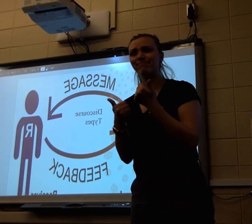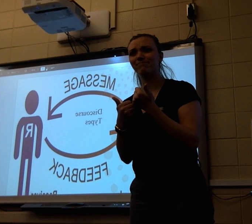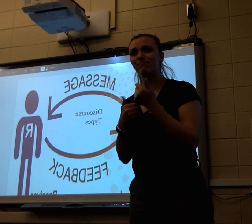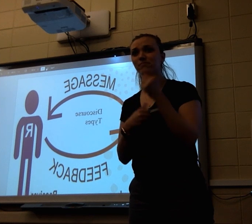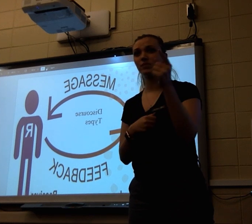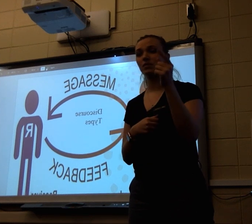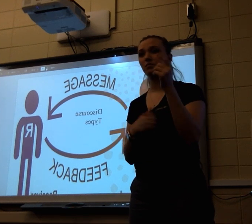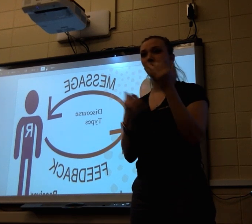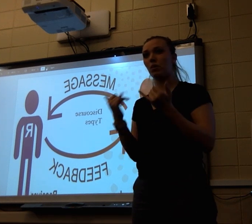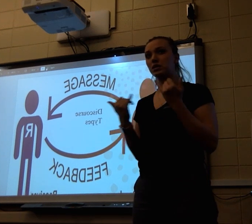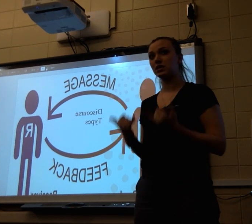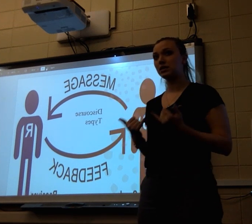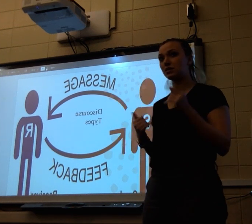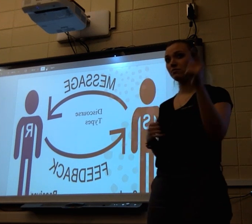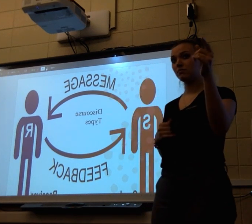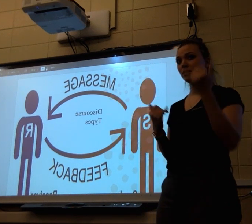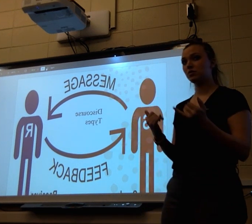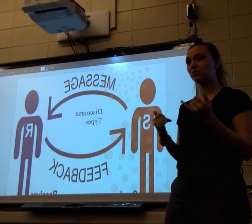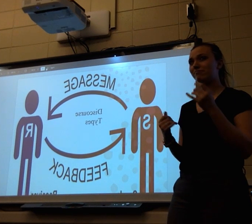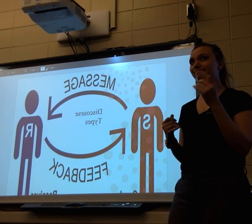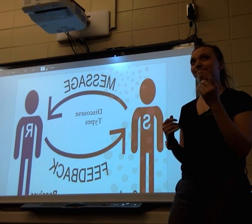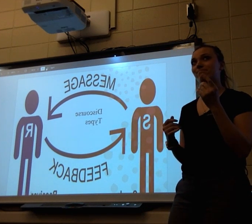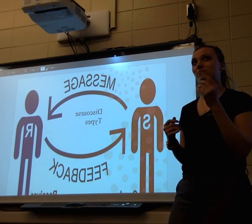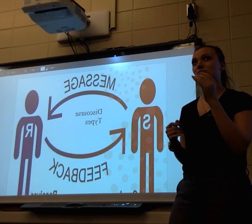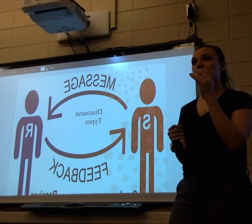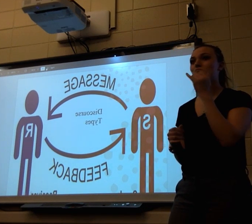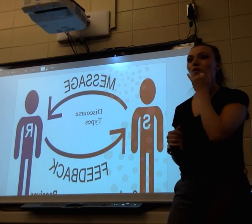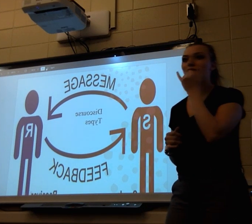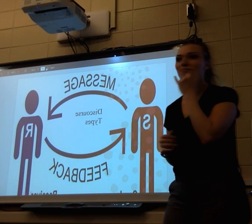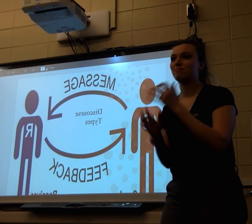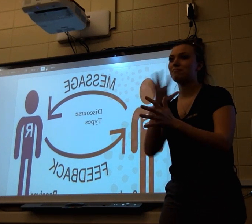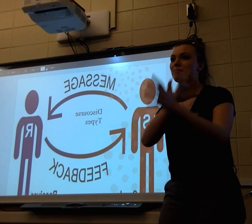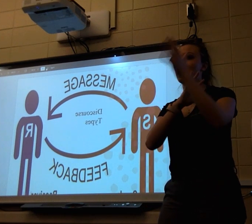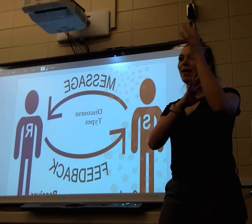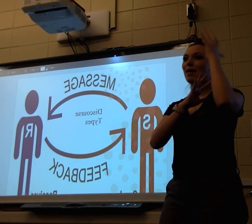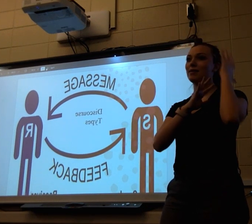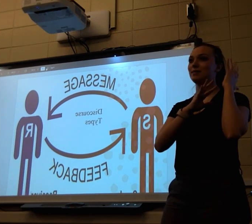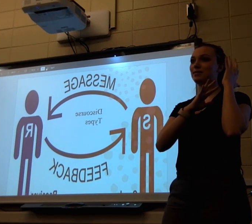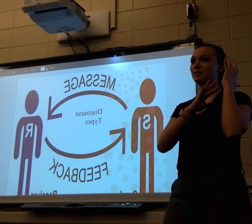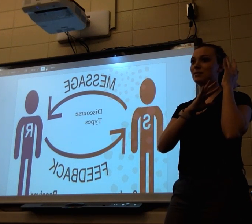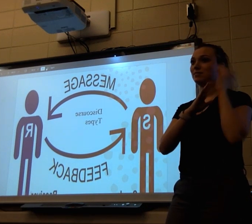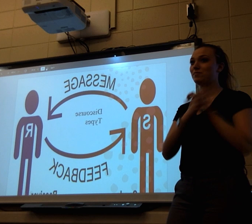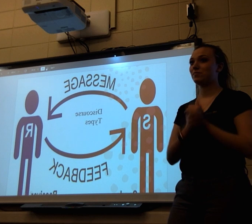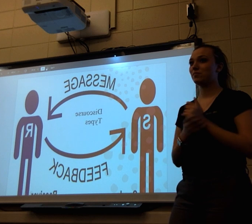it's actually Now it's actually past tense, right? So it is usually done in the past.